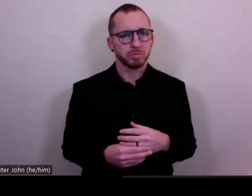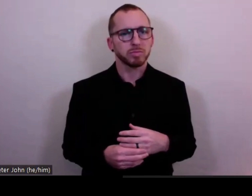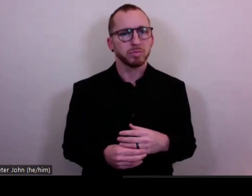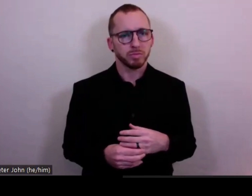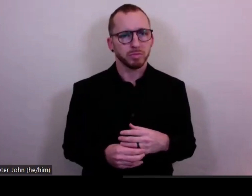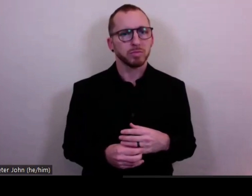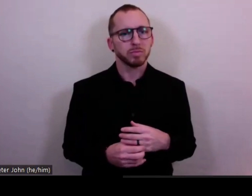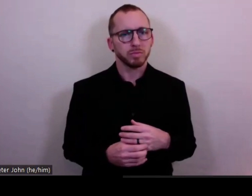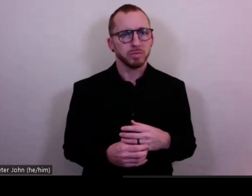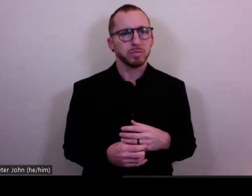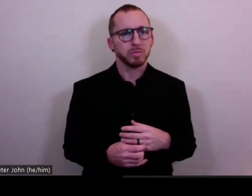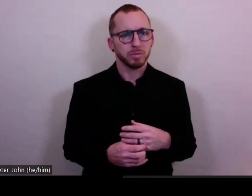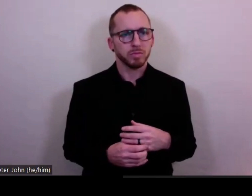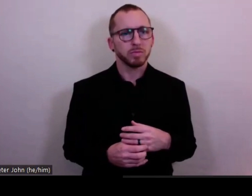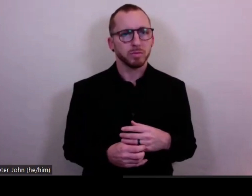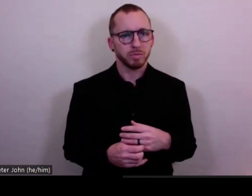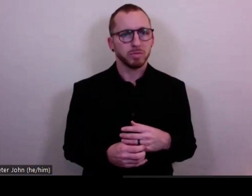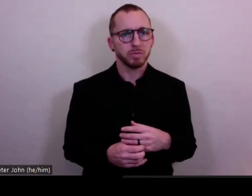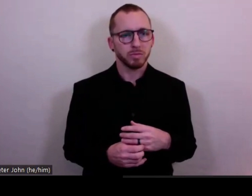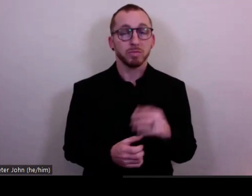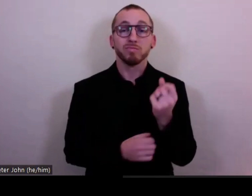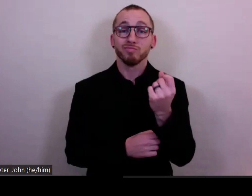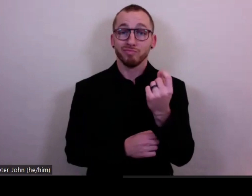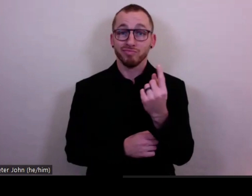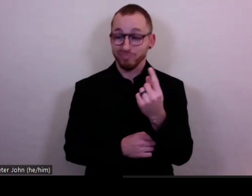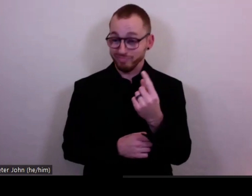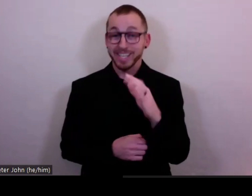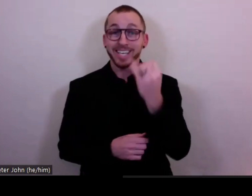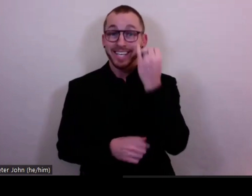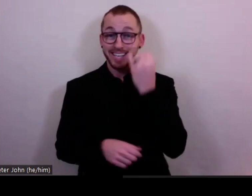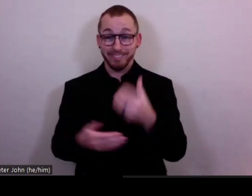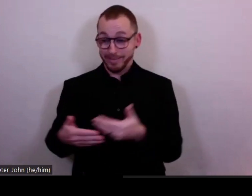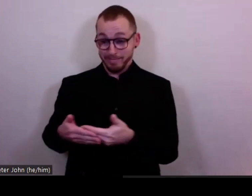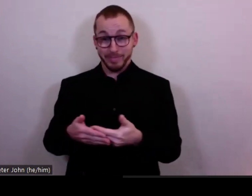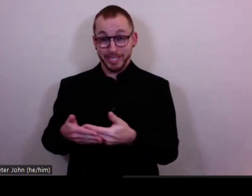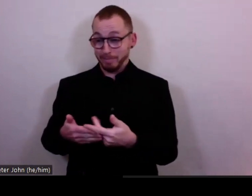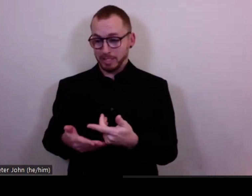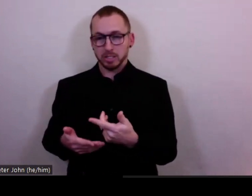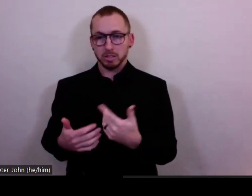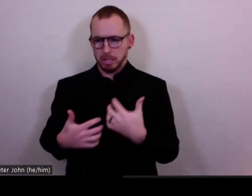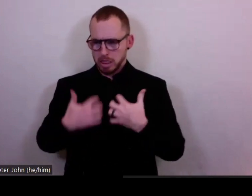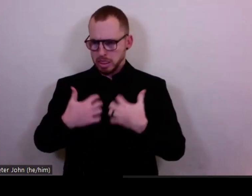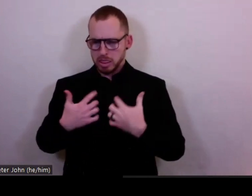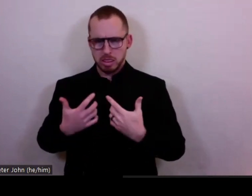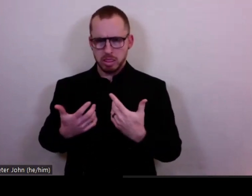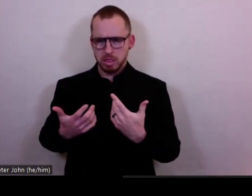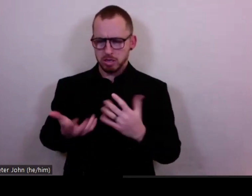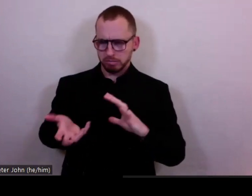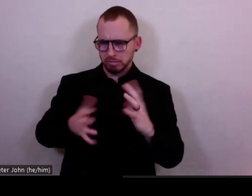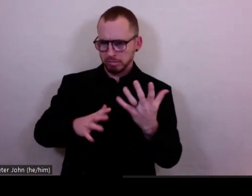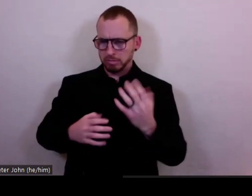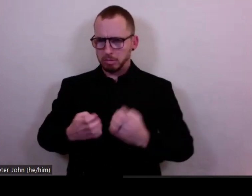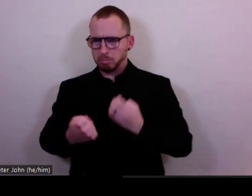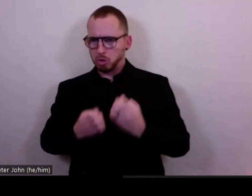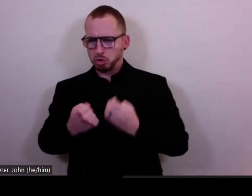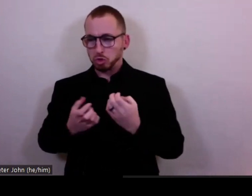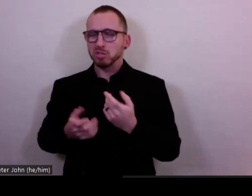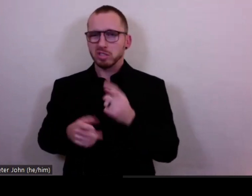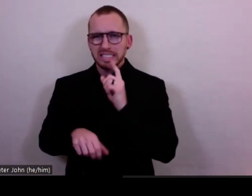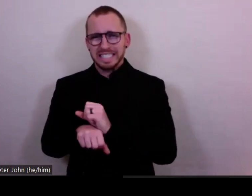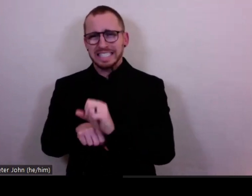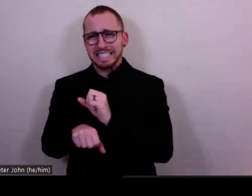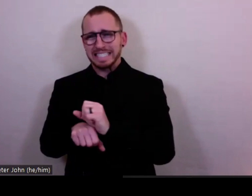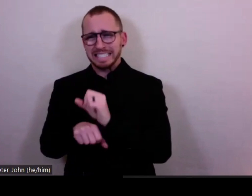that there's going to be a failure to continue to develop. So these infants forfeit potential opportunities for growth